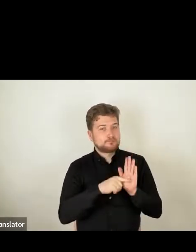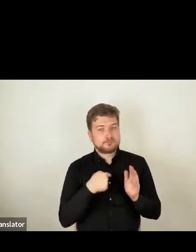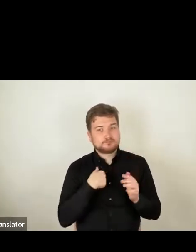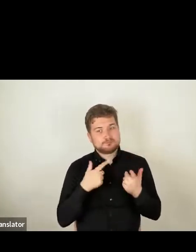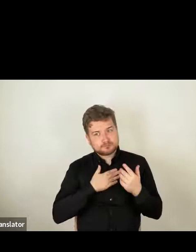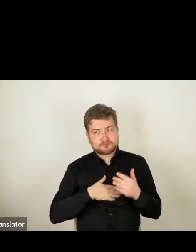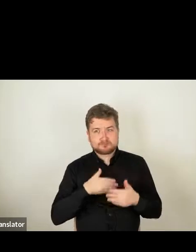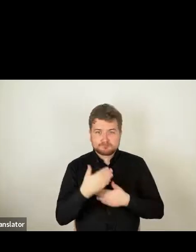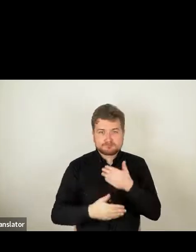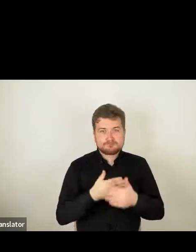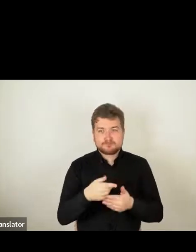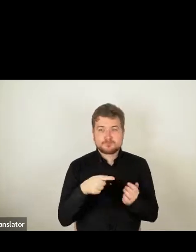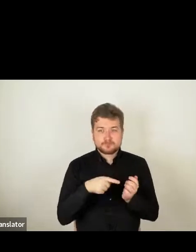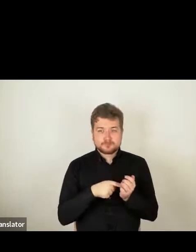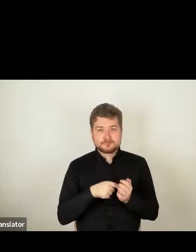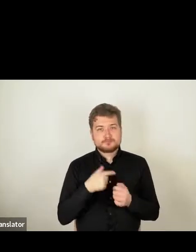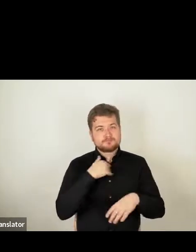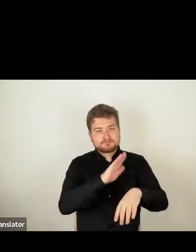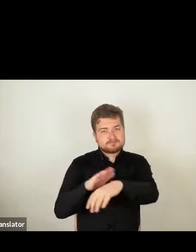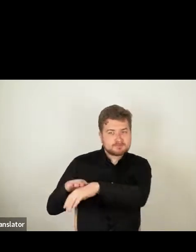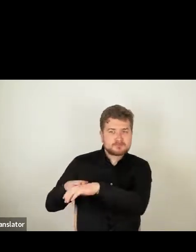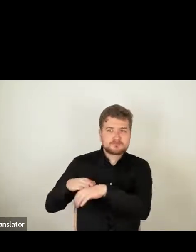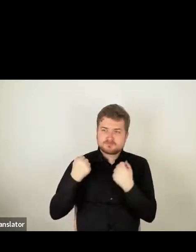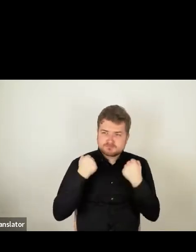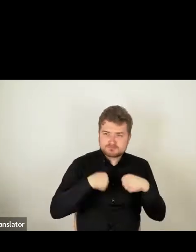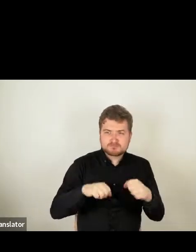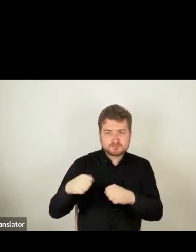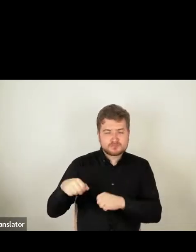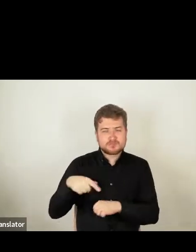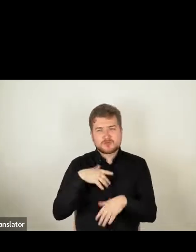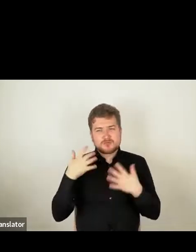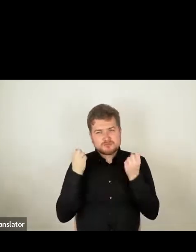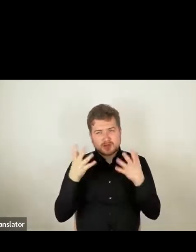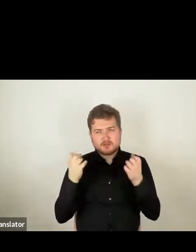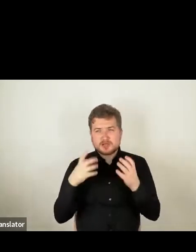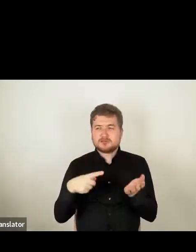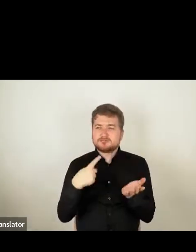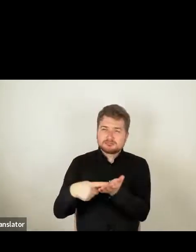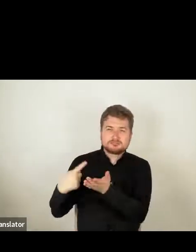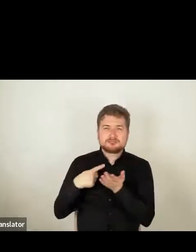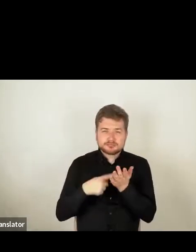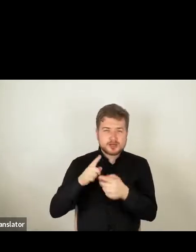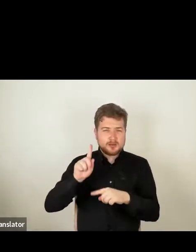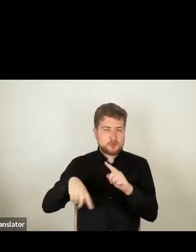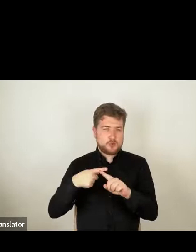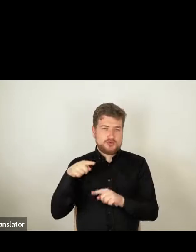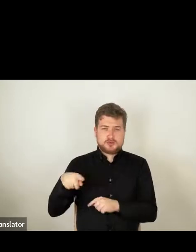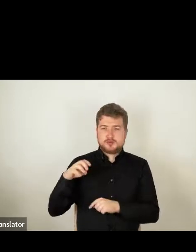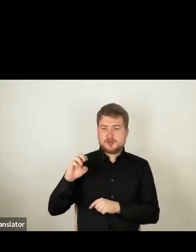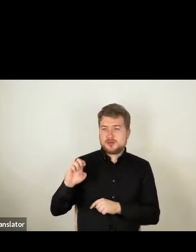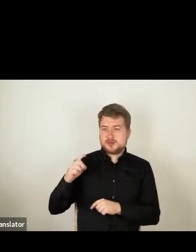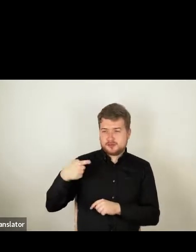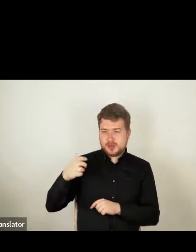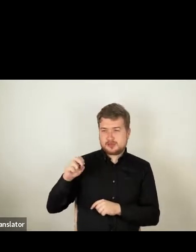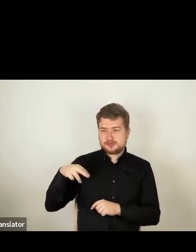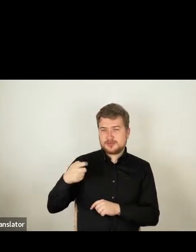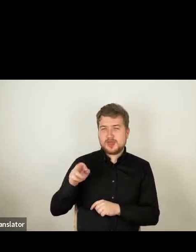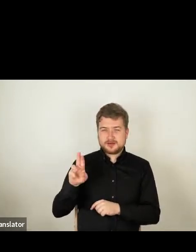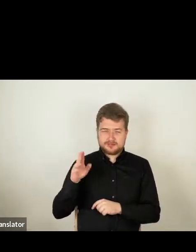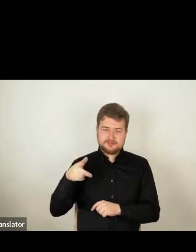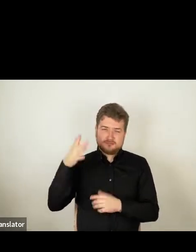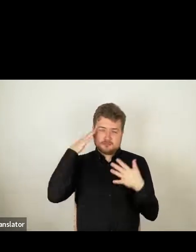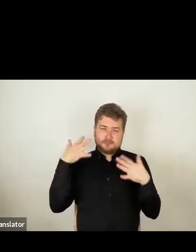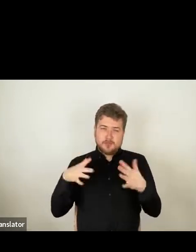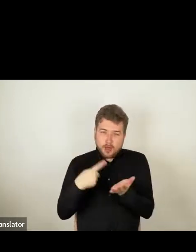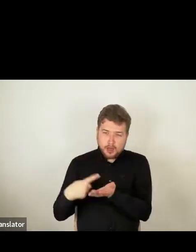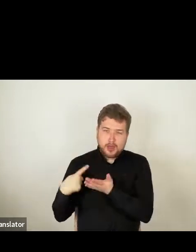other words, we talk a lot about gender, but we never do the actions. We sort of tend to talk vaguely of plans,